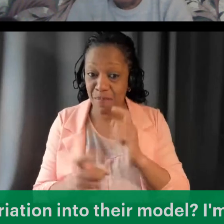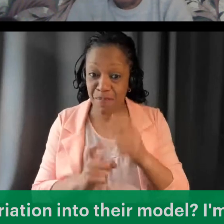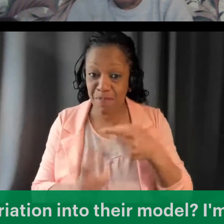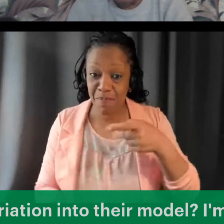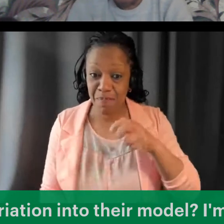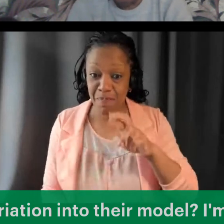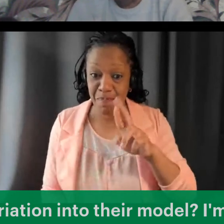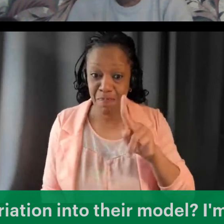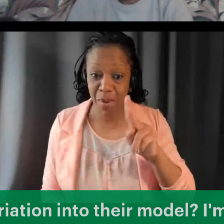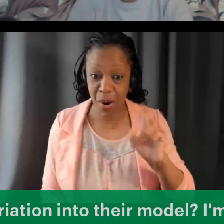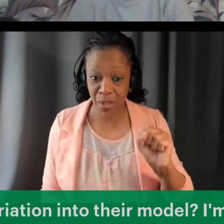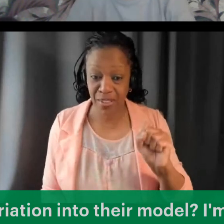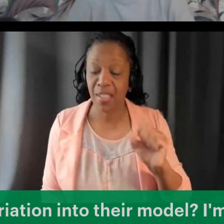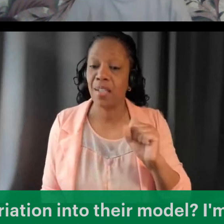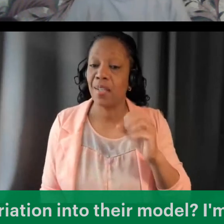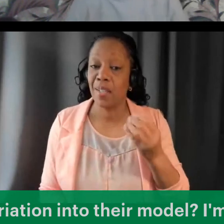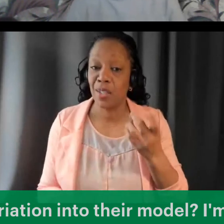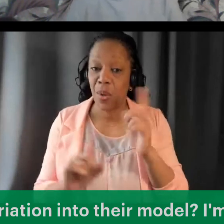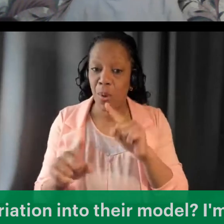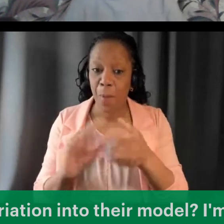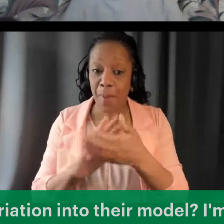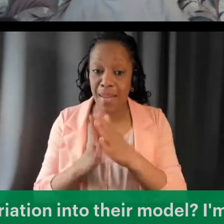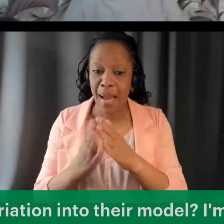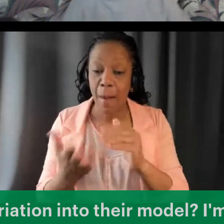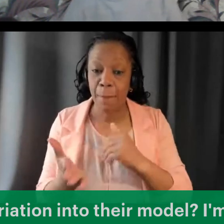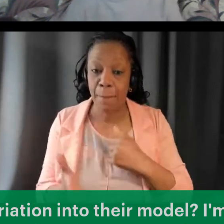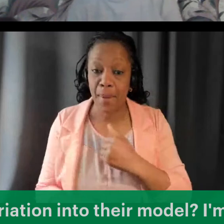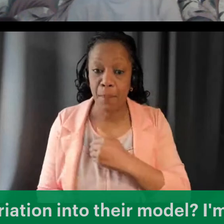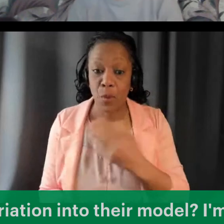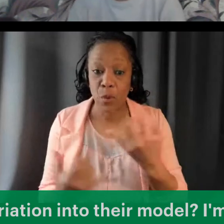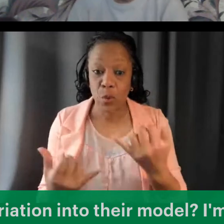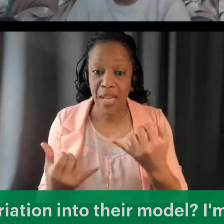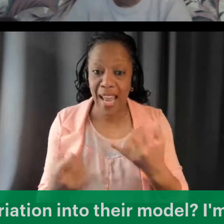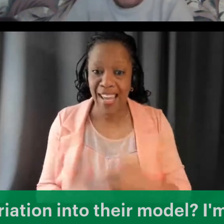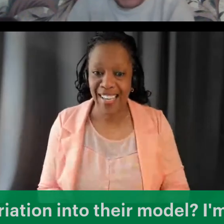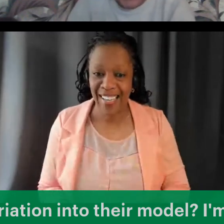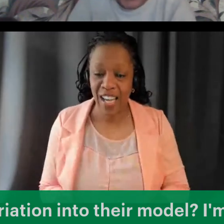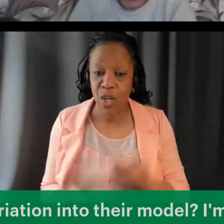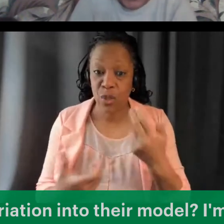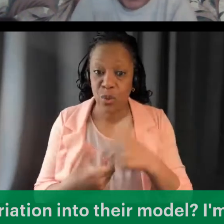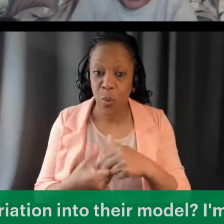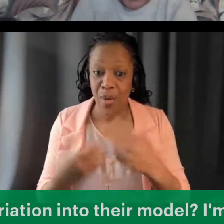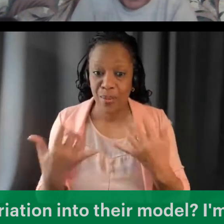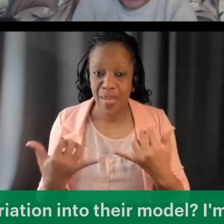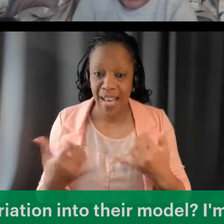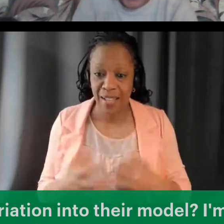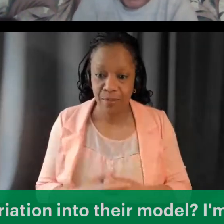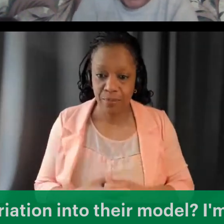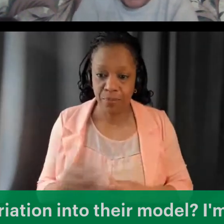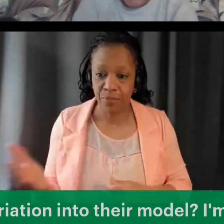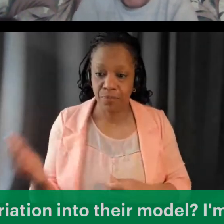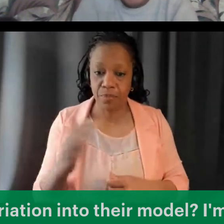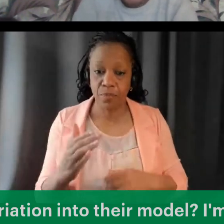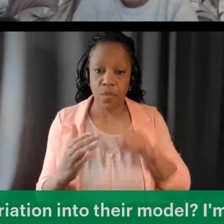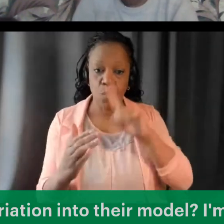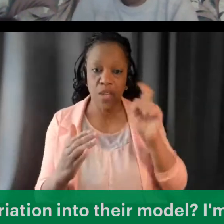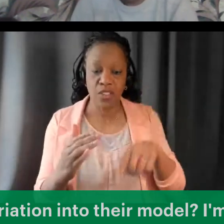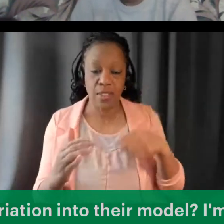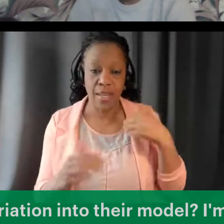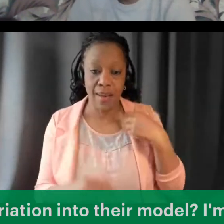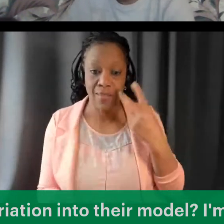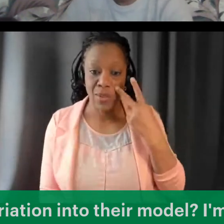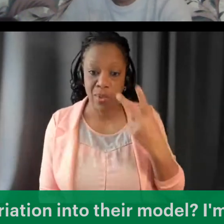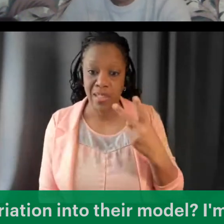and become a member today. All right, we do have a question here. Have you seen co-ops integrate